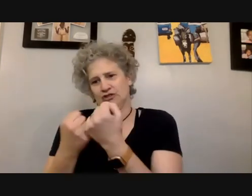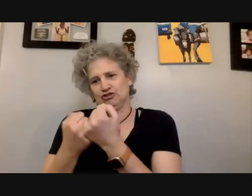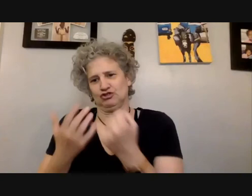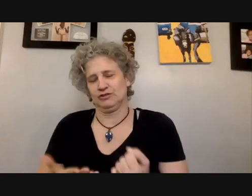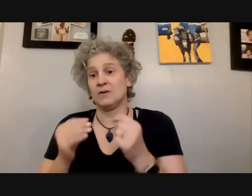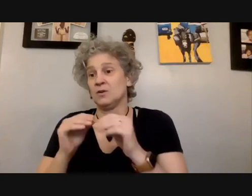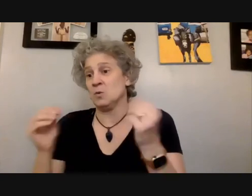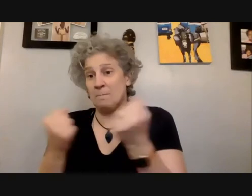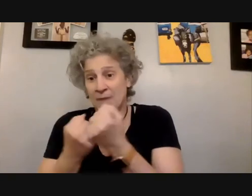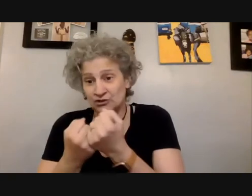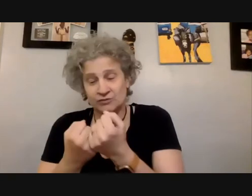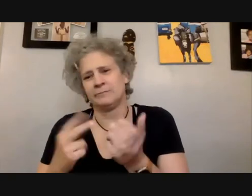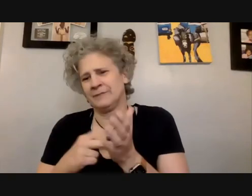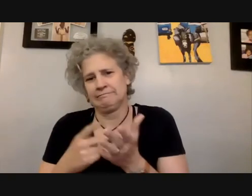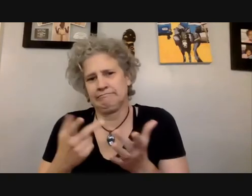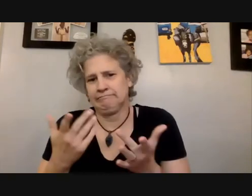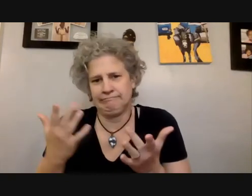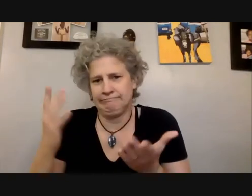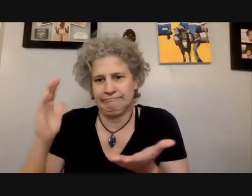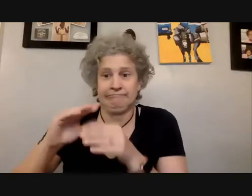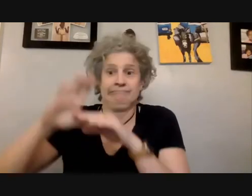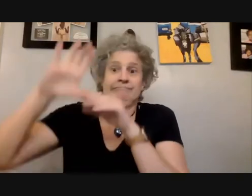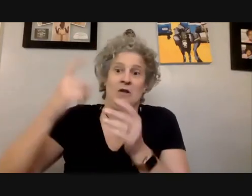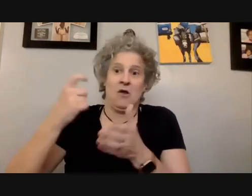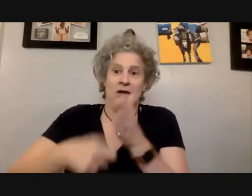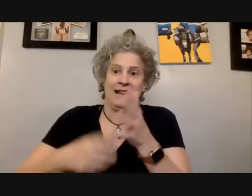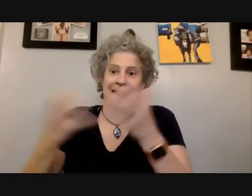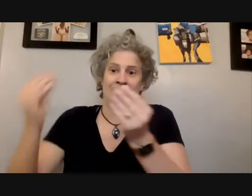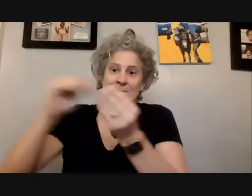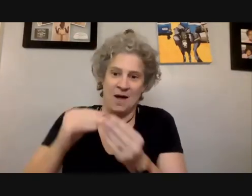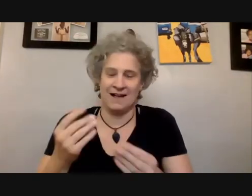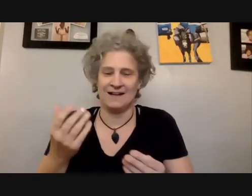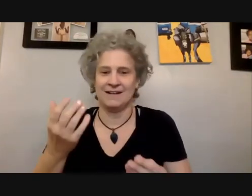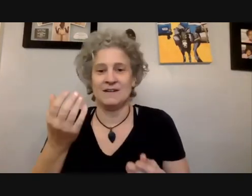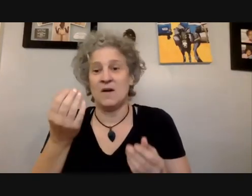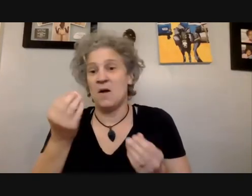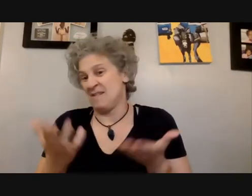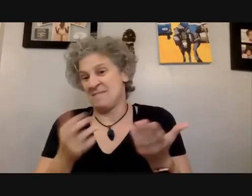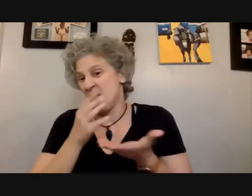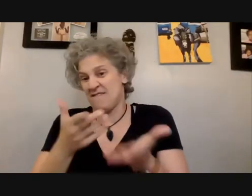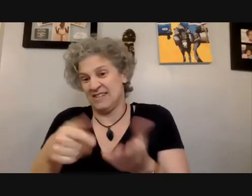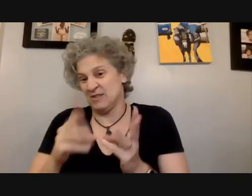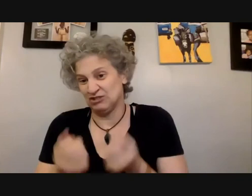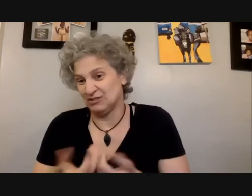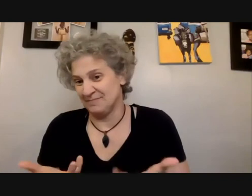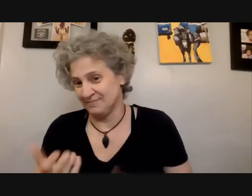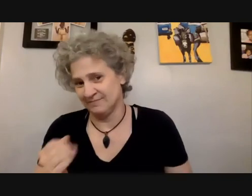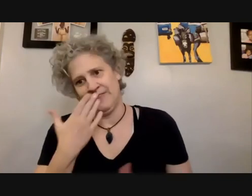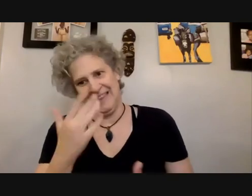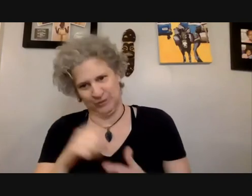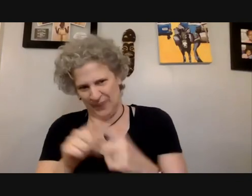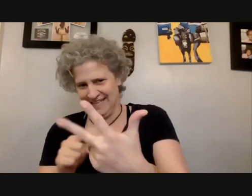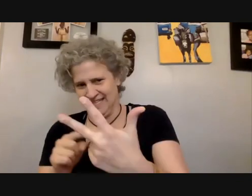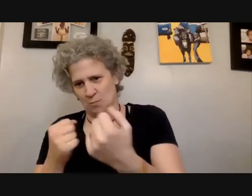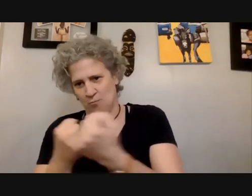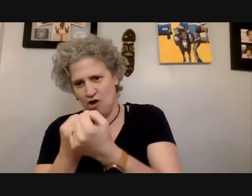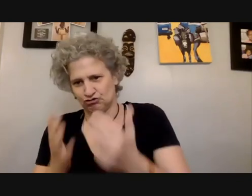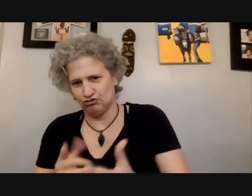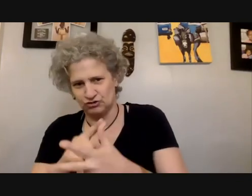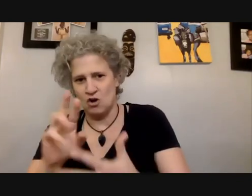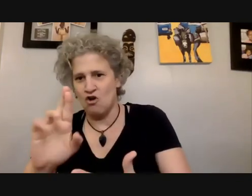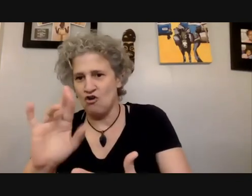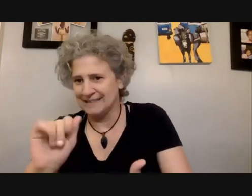And of course, we would be remiss without thanking our sponsors. They're what allow this to happen and allow to keep it at a reasonable cost for